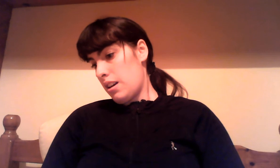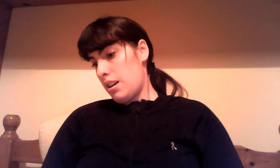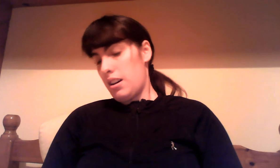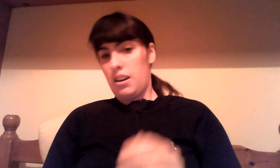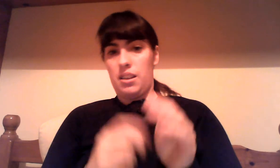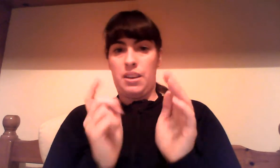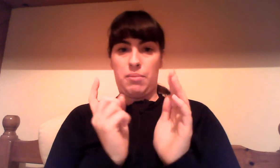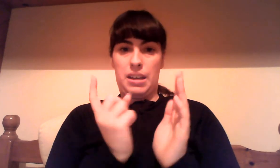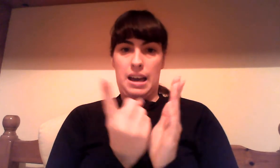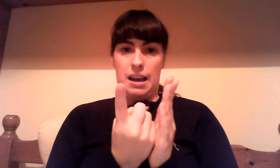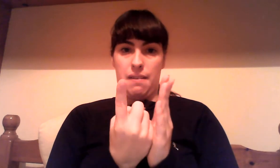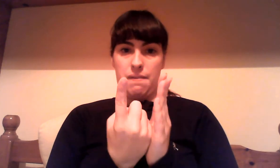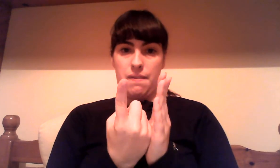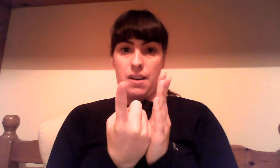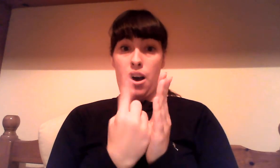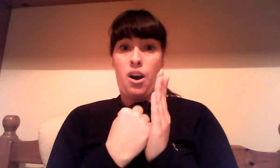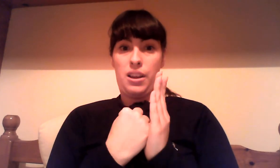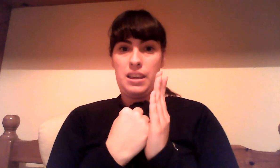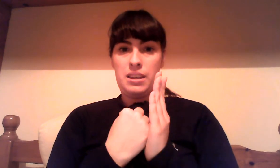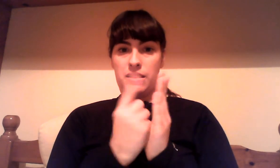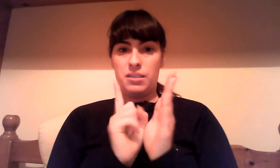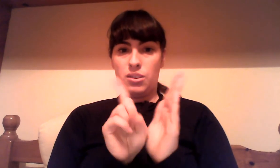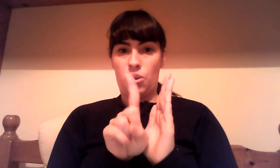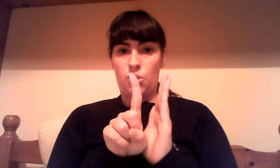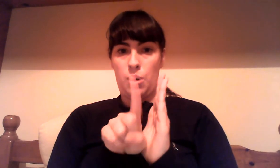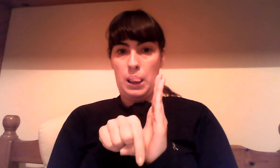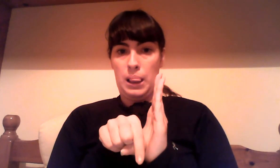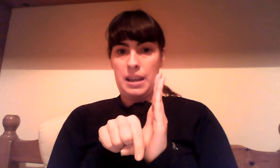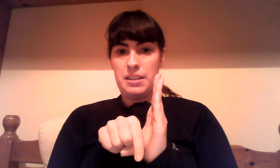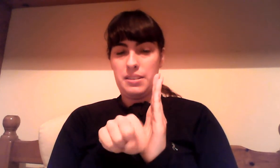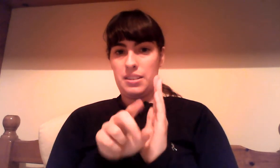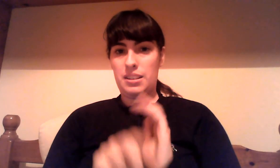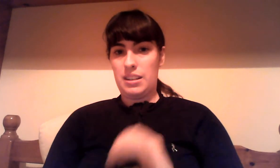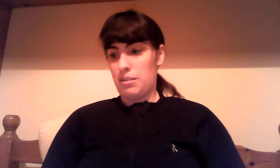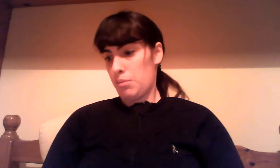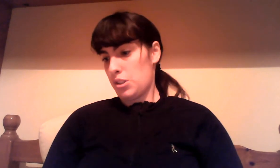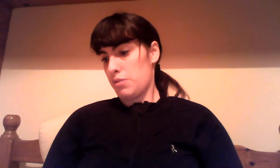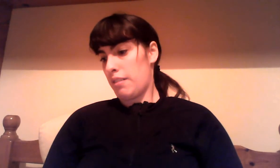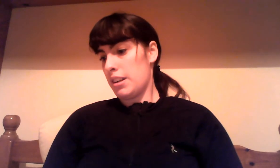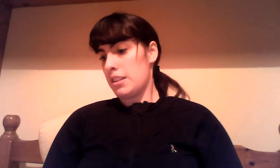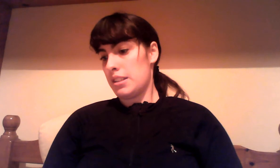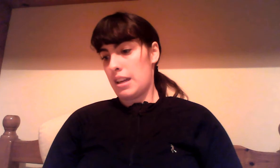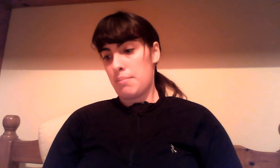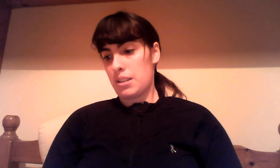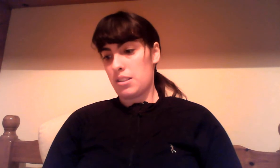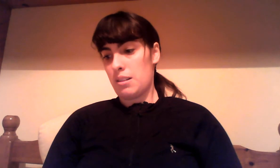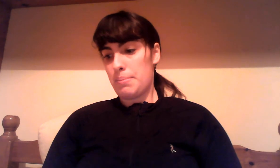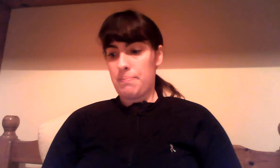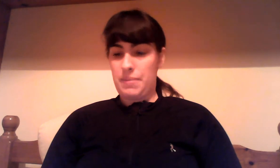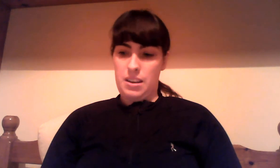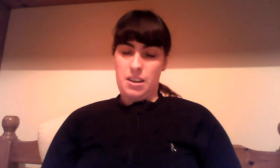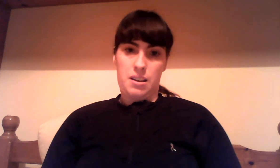then we have early or late, which is very easy to get mixed up, um,